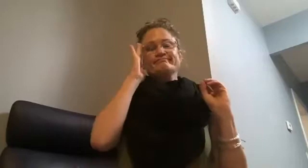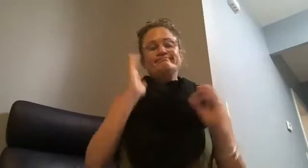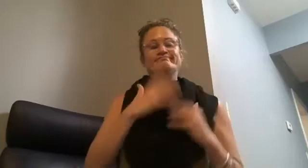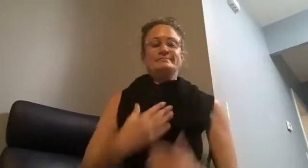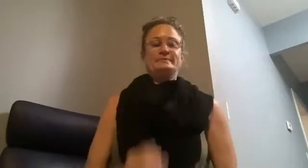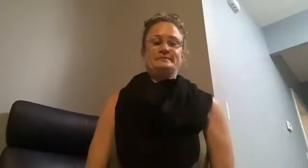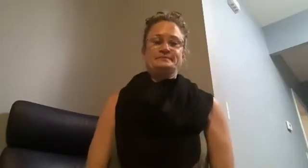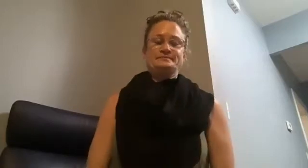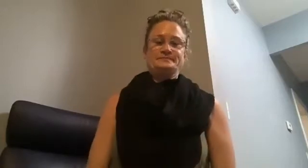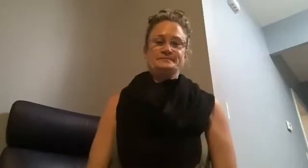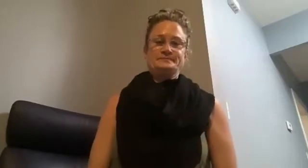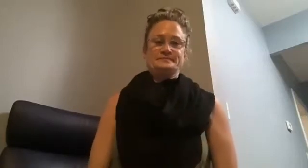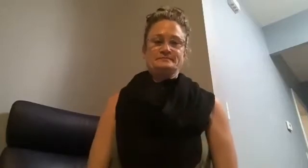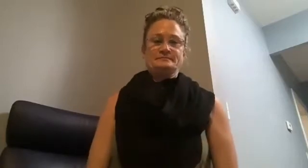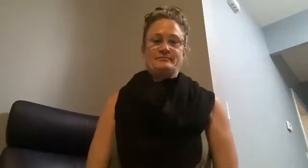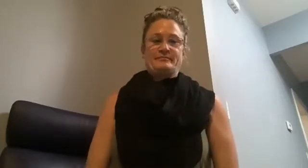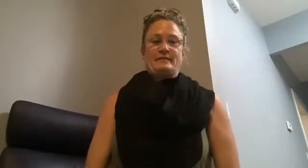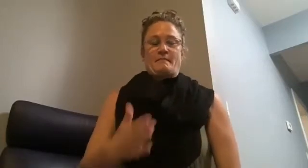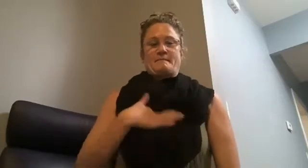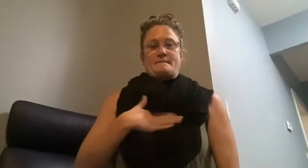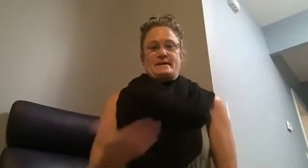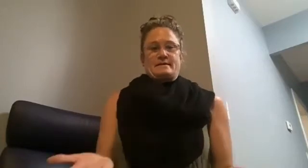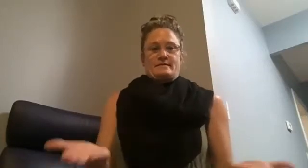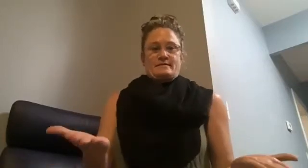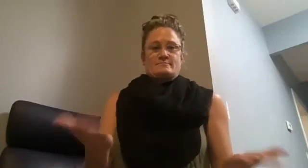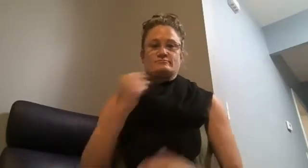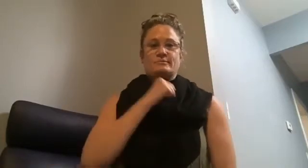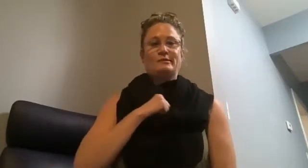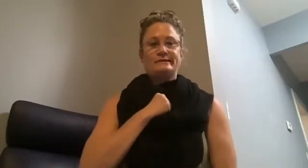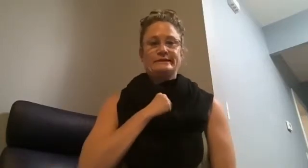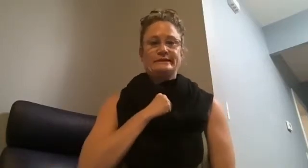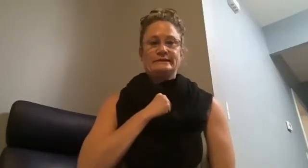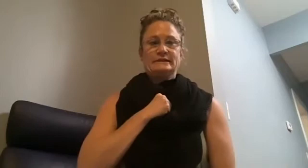Otherwise, yeah, I'm glad to be here. I apologize if I'm a little scattered.